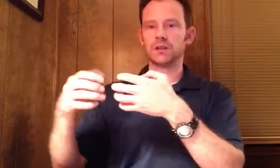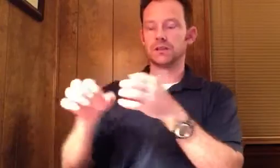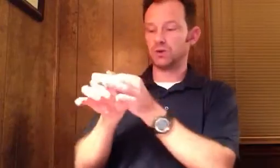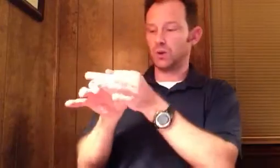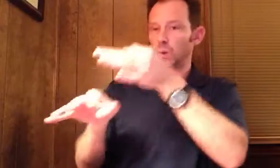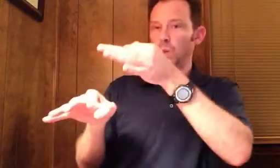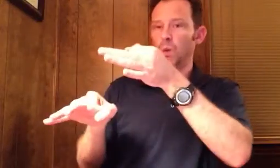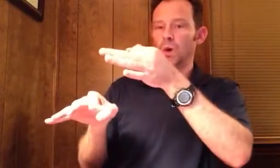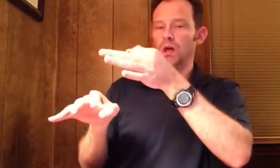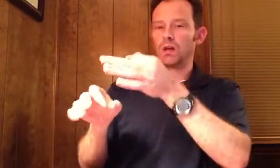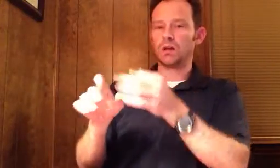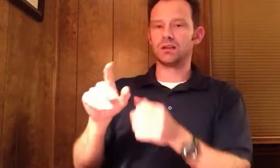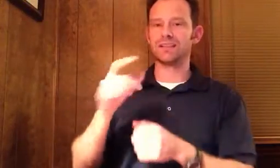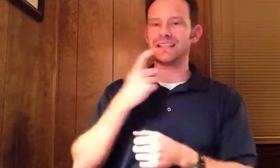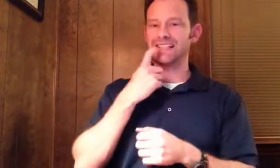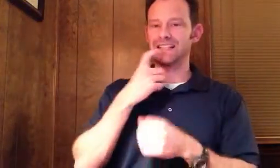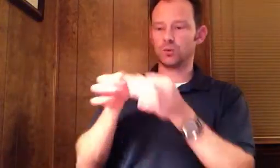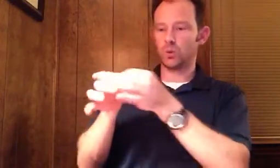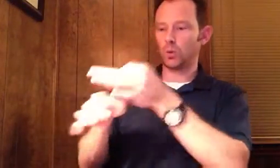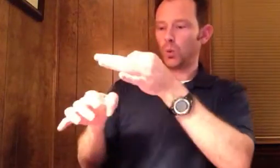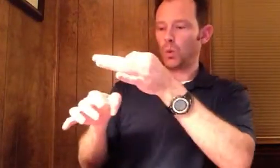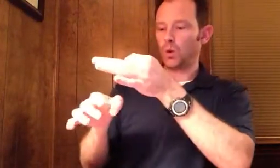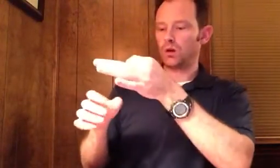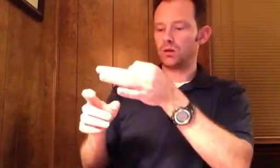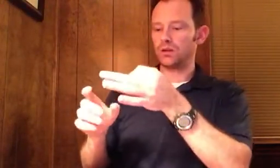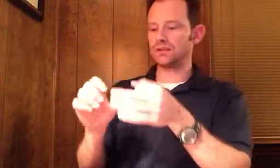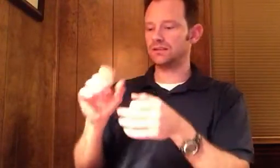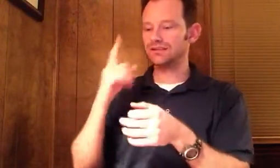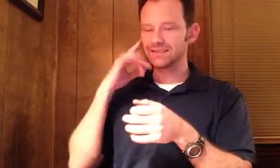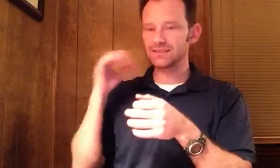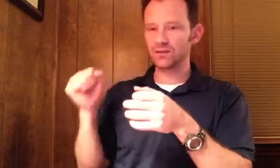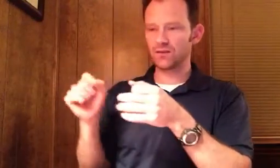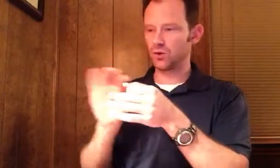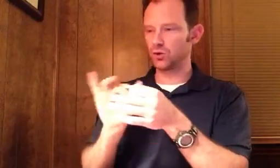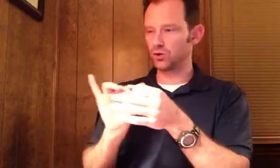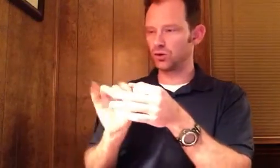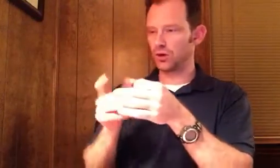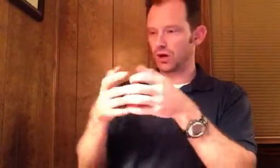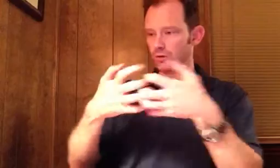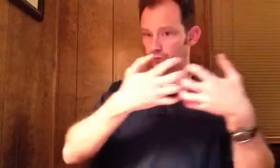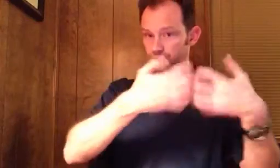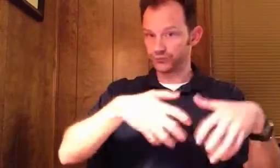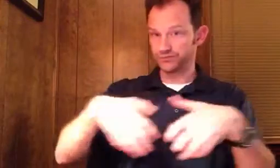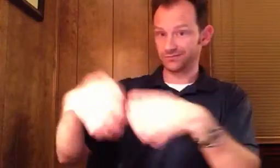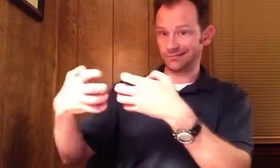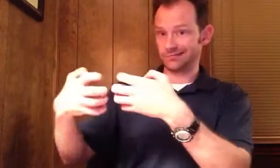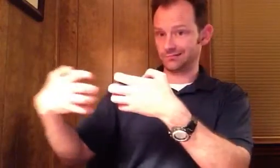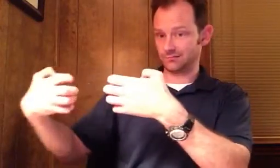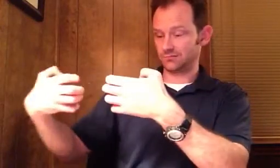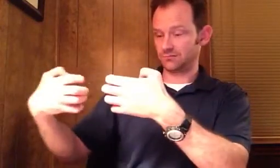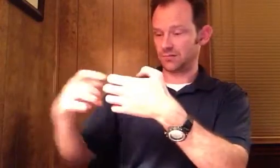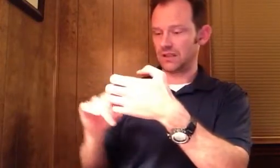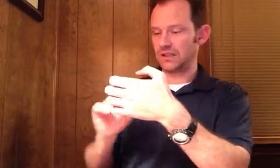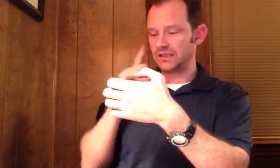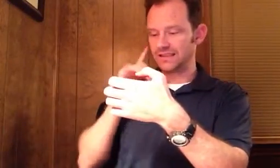into the environment. So here is a microscopic view of the decomposition of mercury oxide.